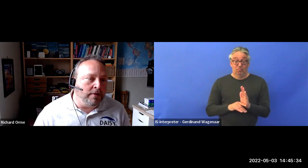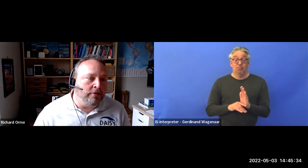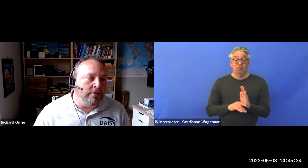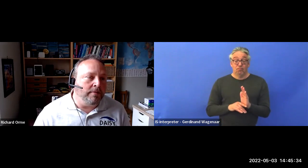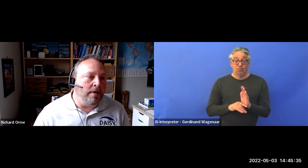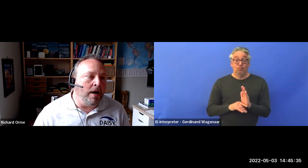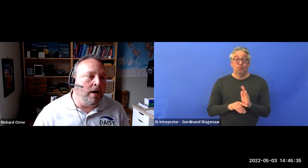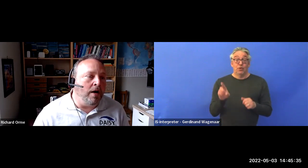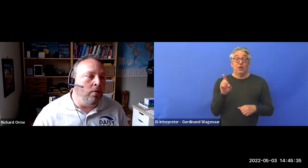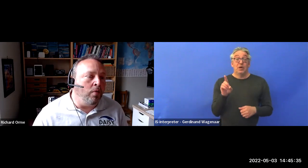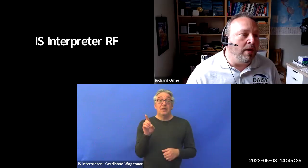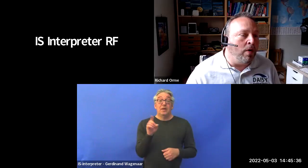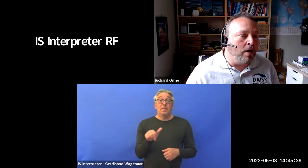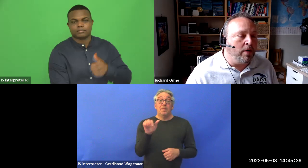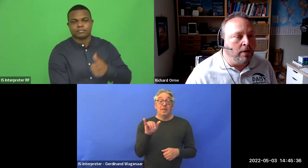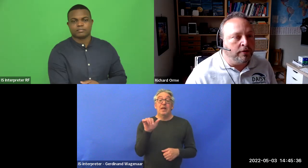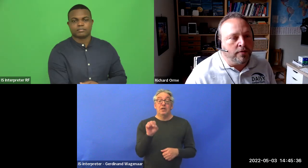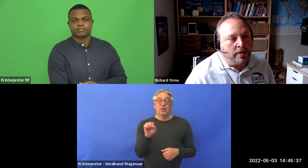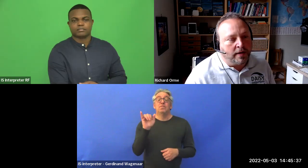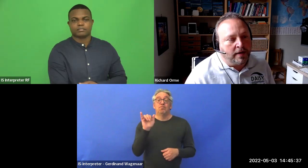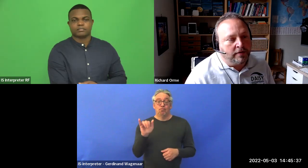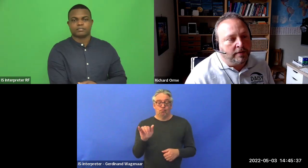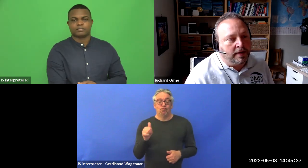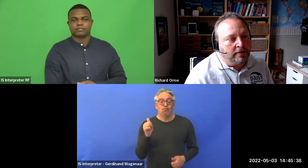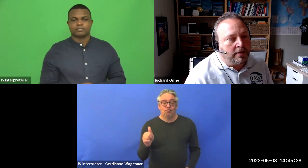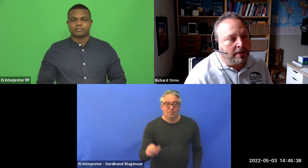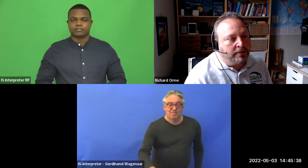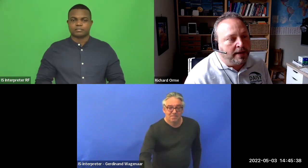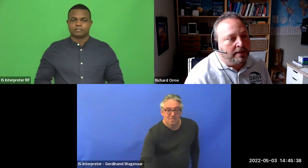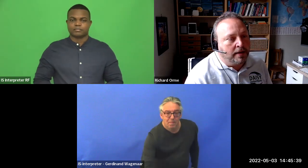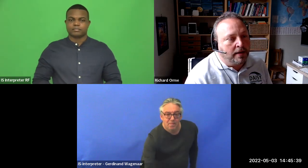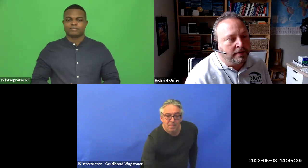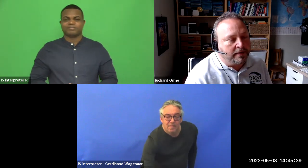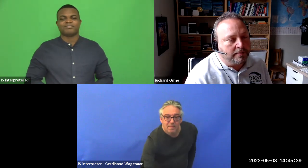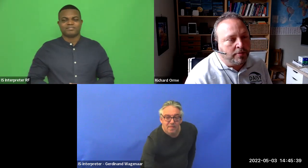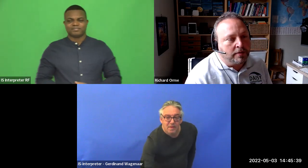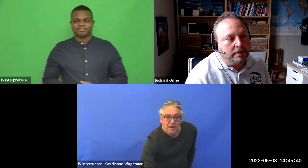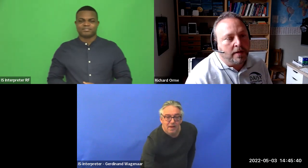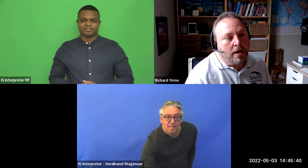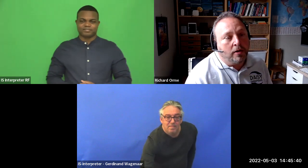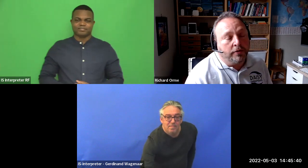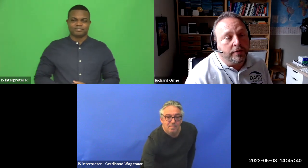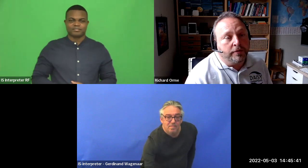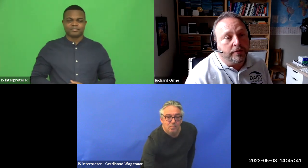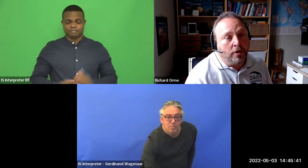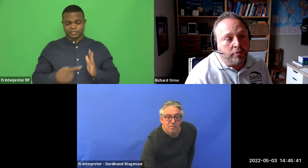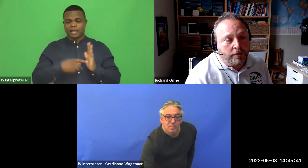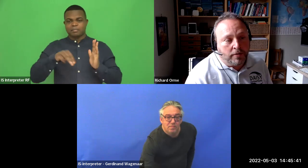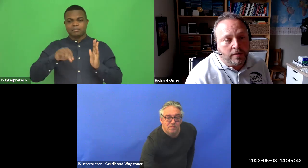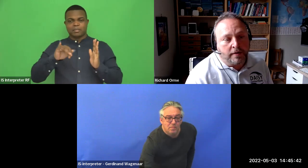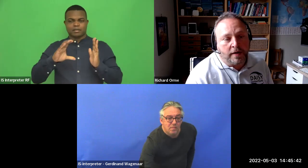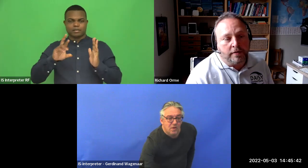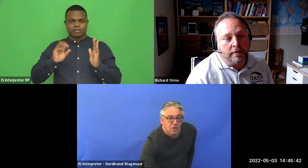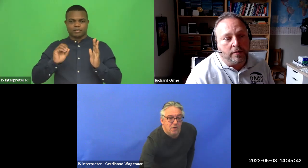DAISY Consortium, we work with lots of organizations, teaching them how to make accessible books, lots of